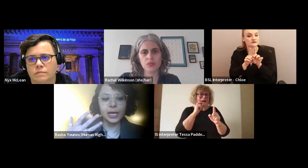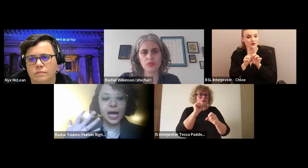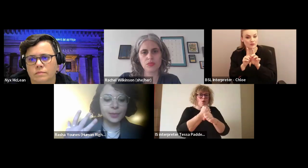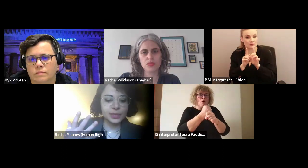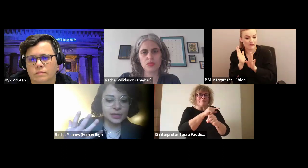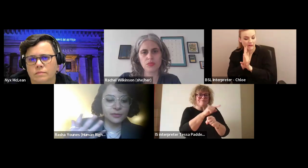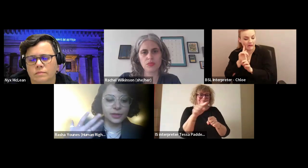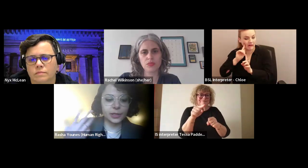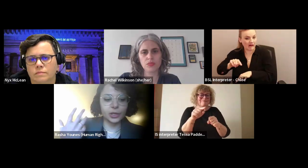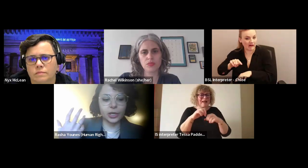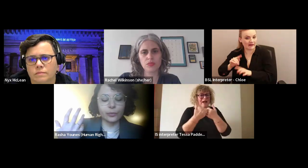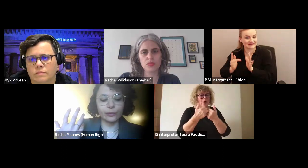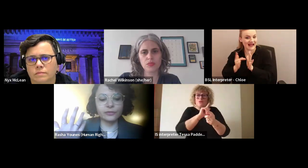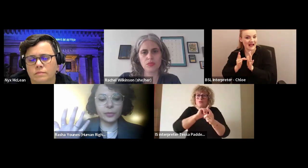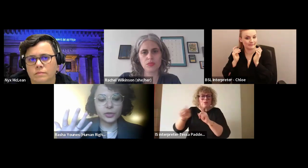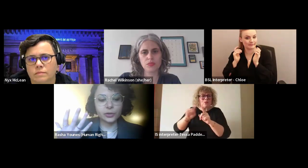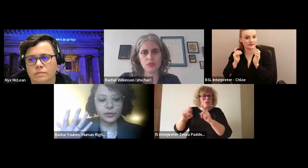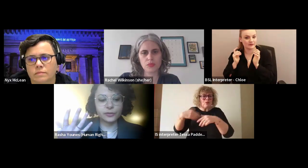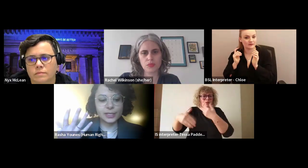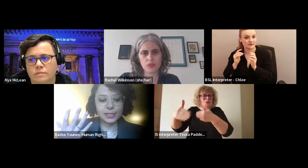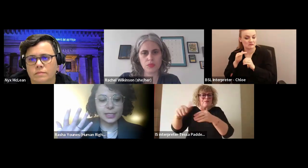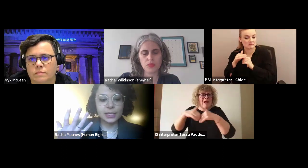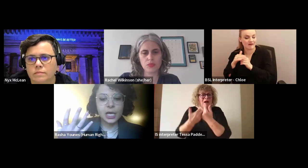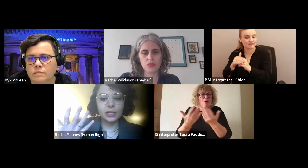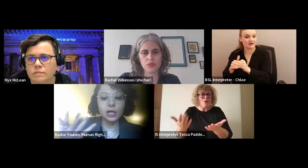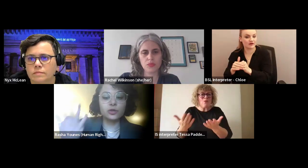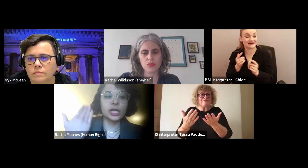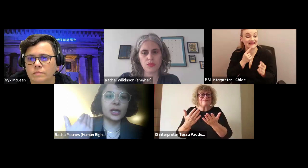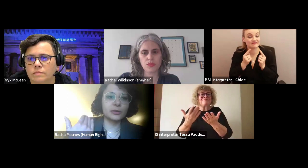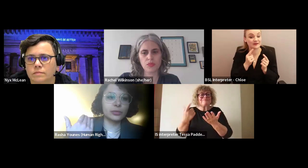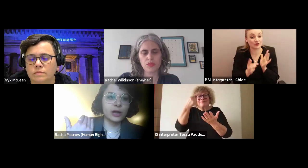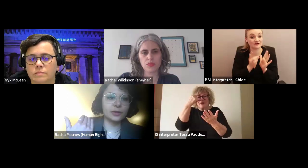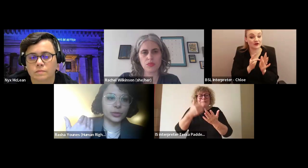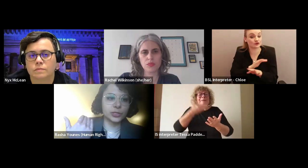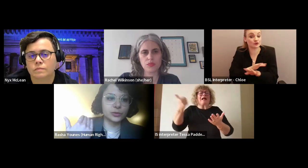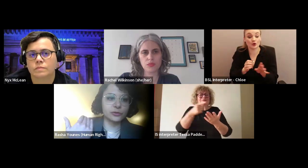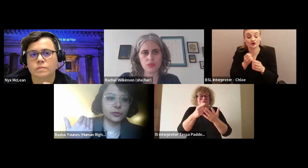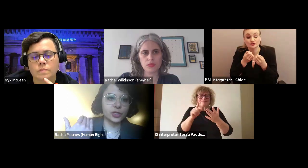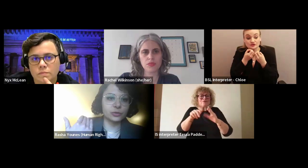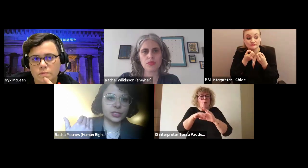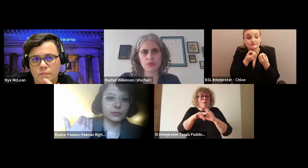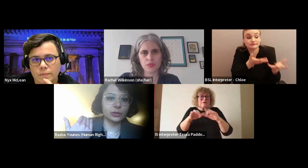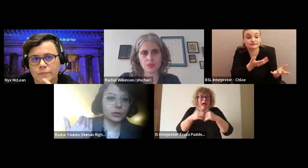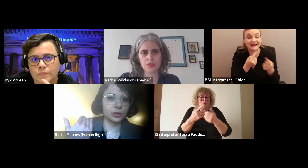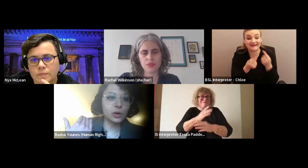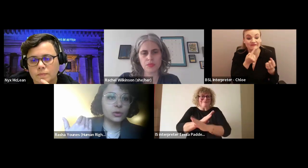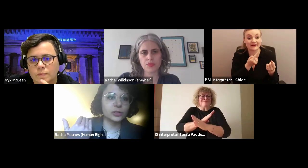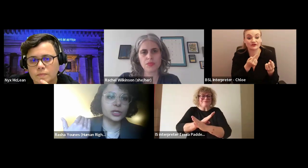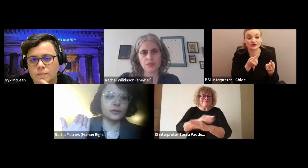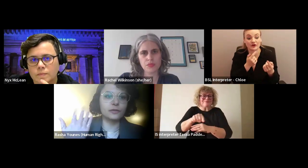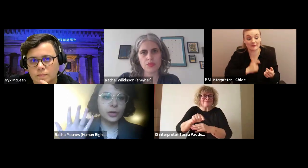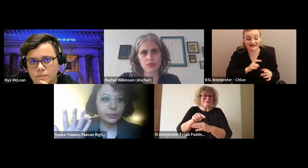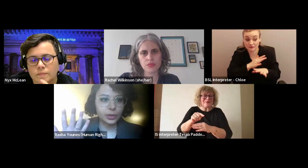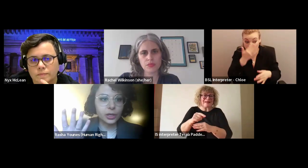the apps, some of the information on your devices, not to share private or personal information with someone you don't know,